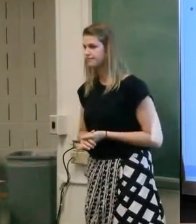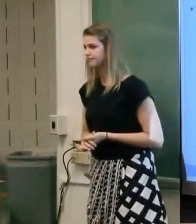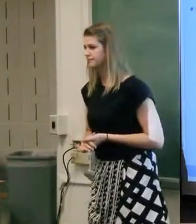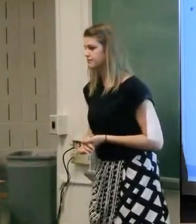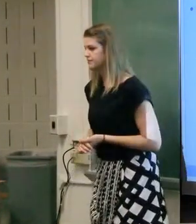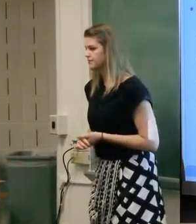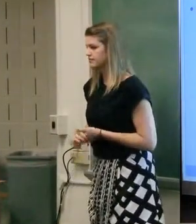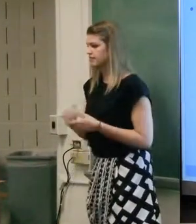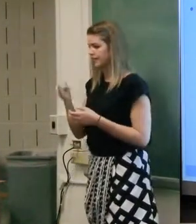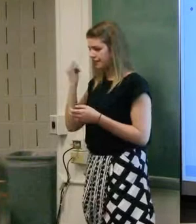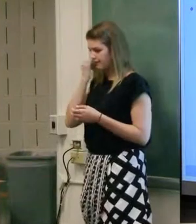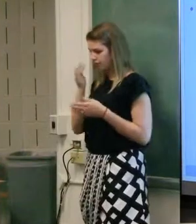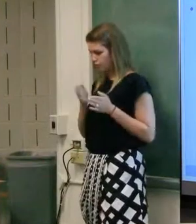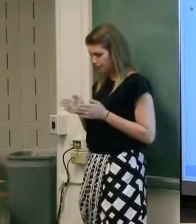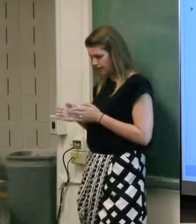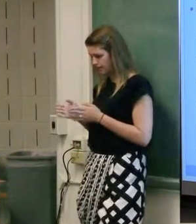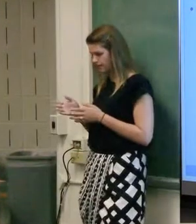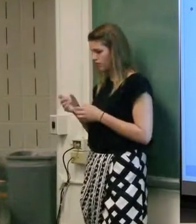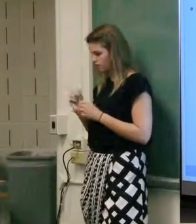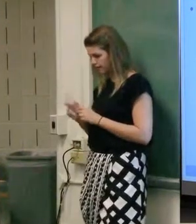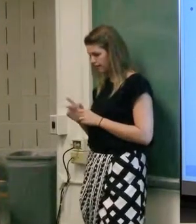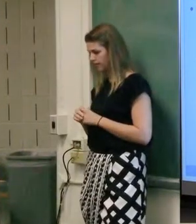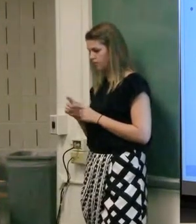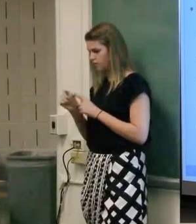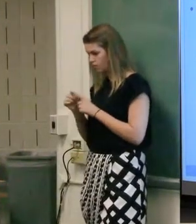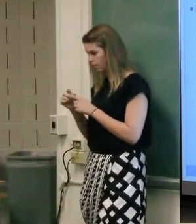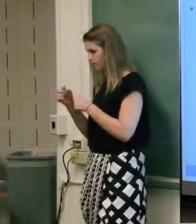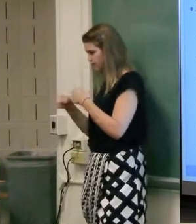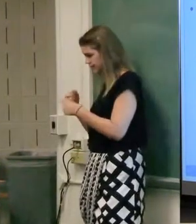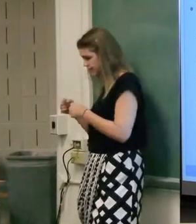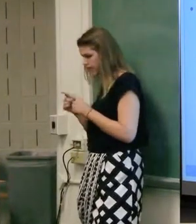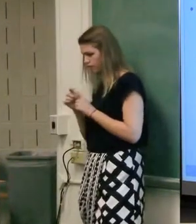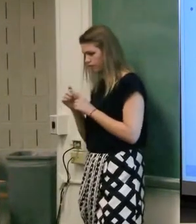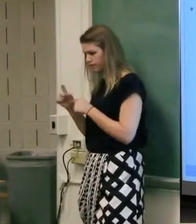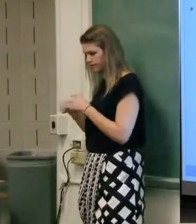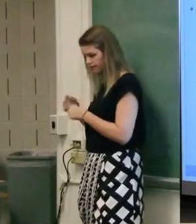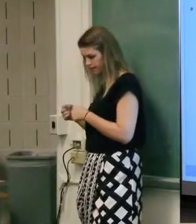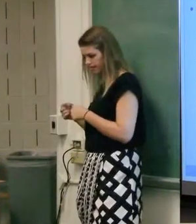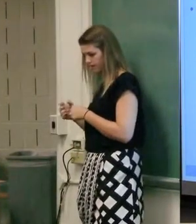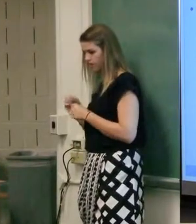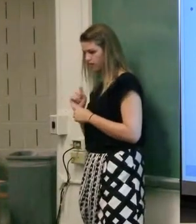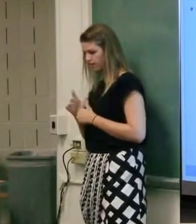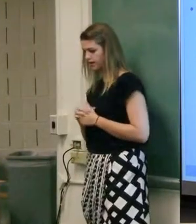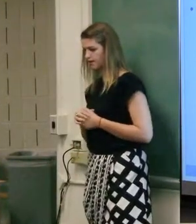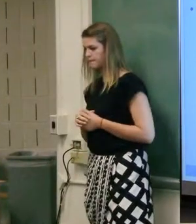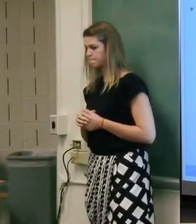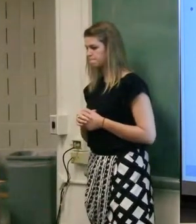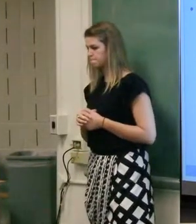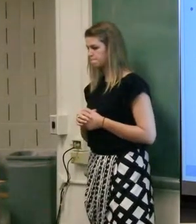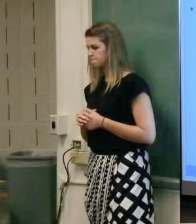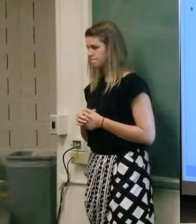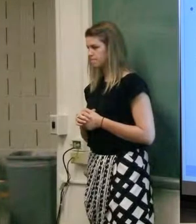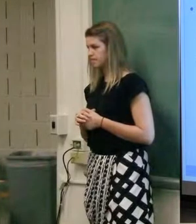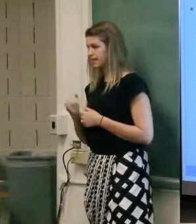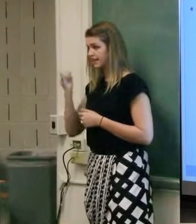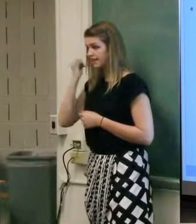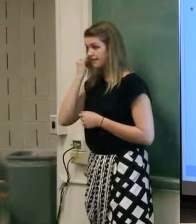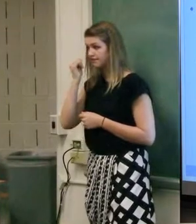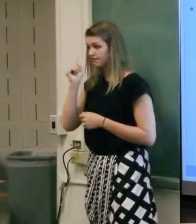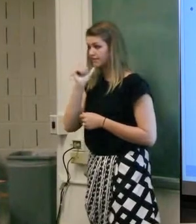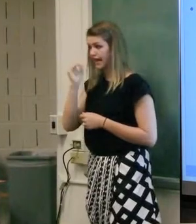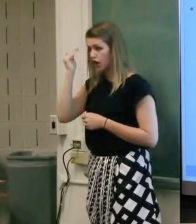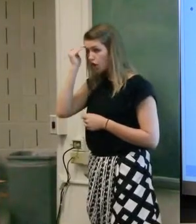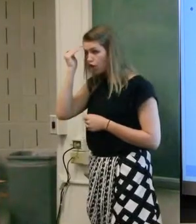wanted, but then whereas you don't know the